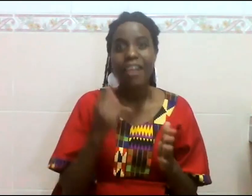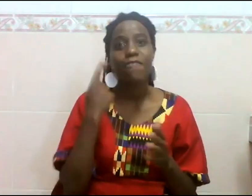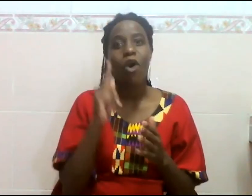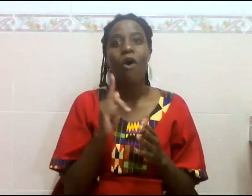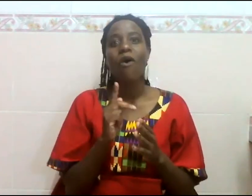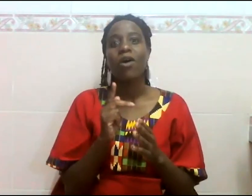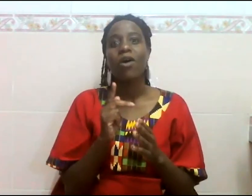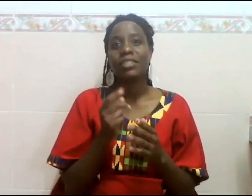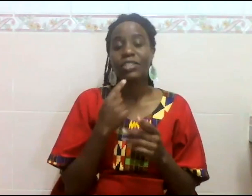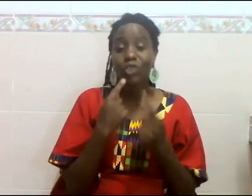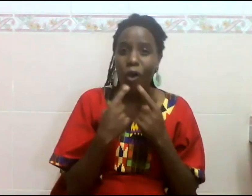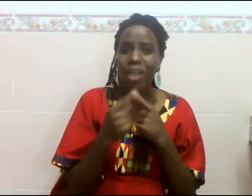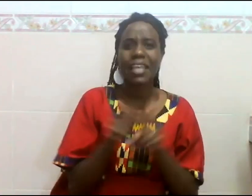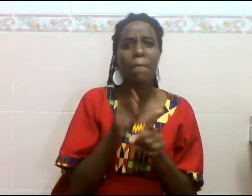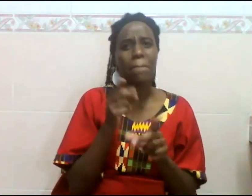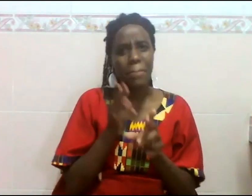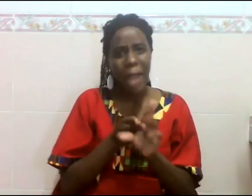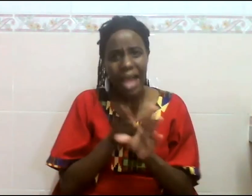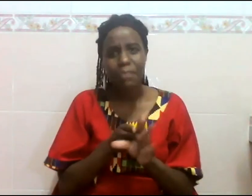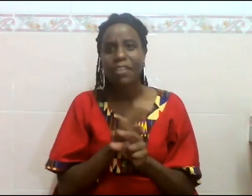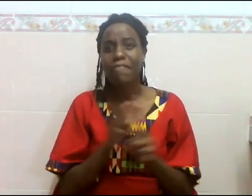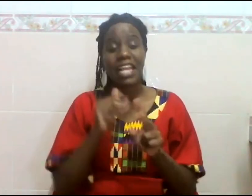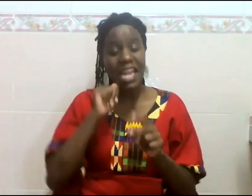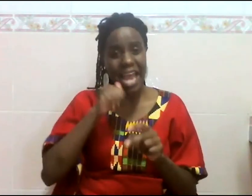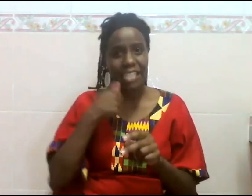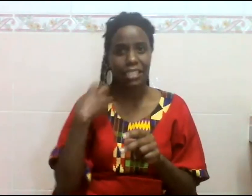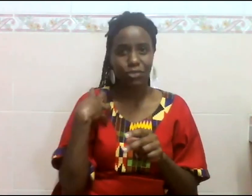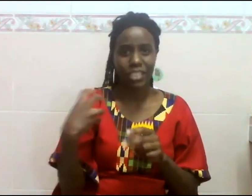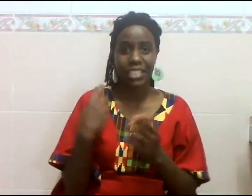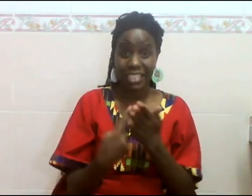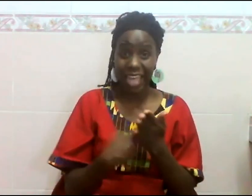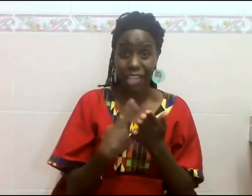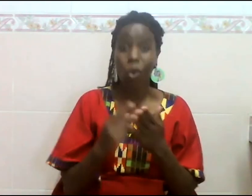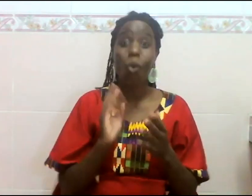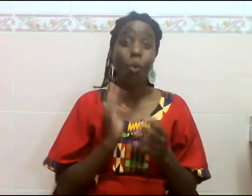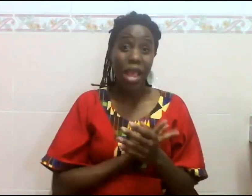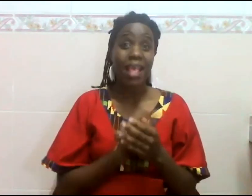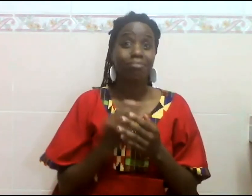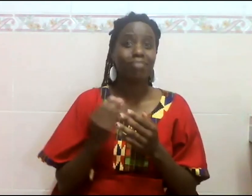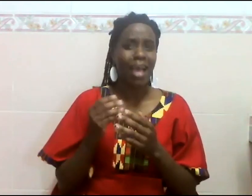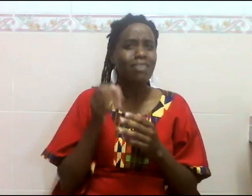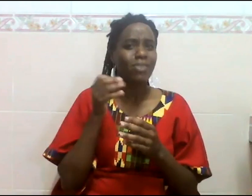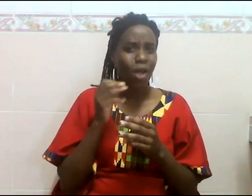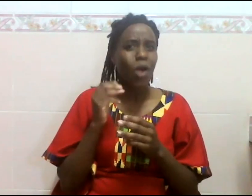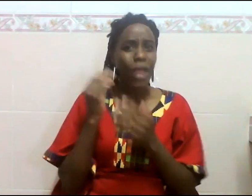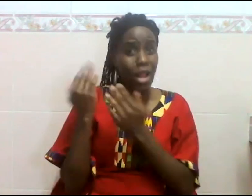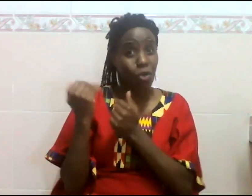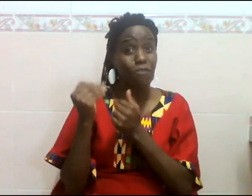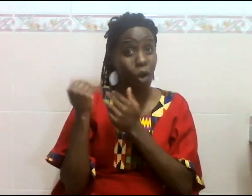such a rich discussion. And yeah, we look forward to seeing you in the future